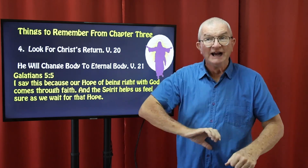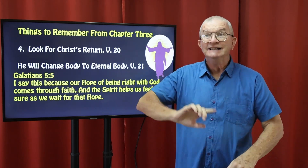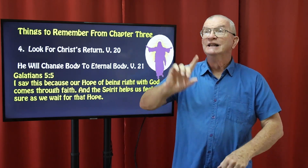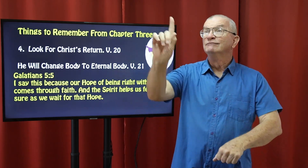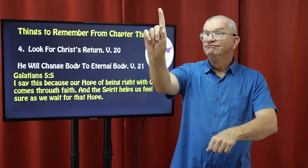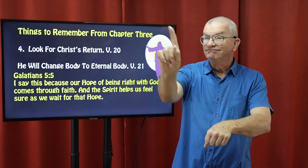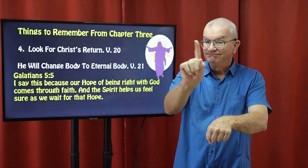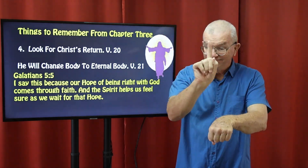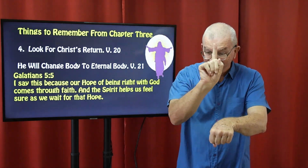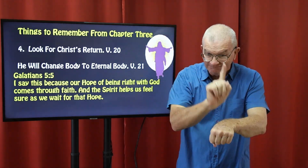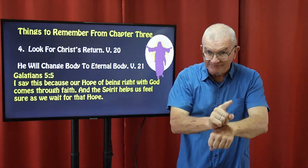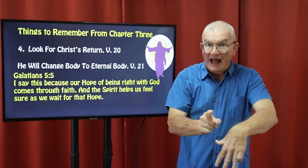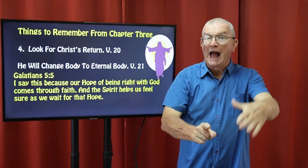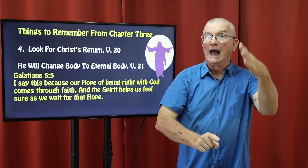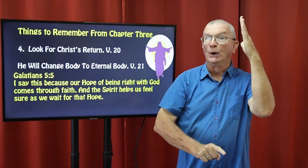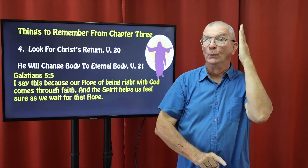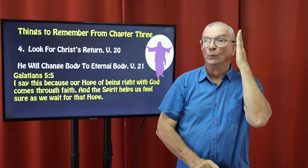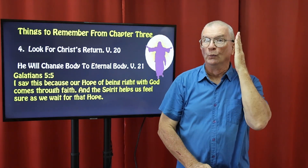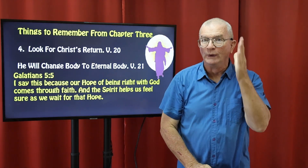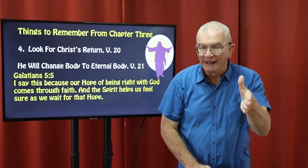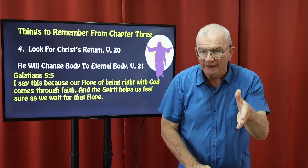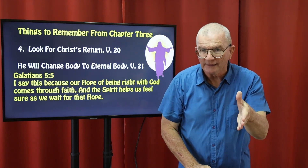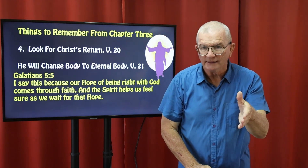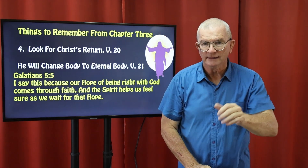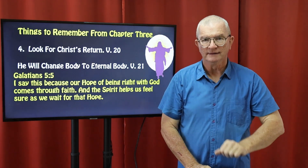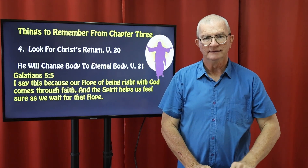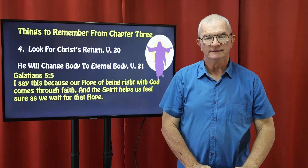Jesus Christ is coming back. He will.